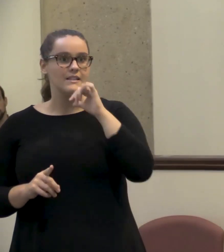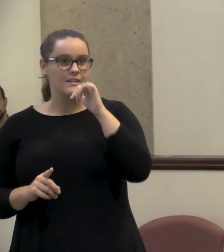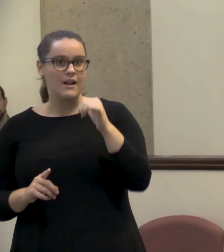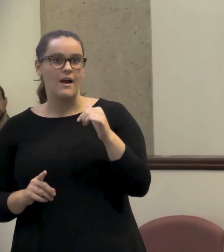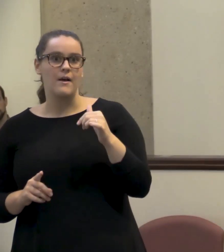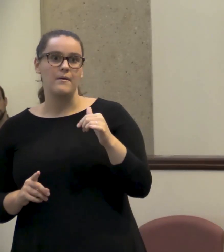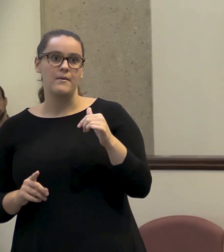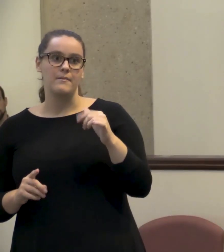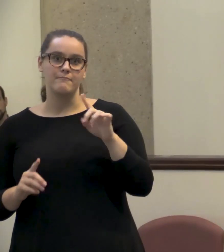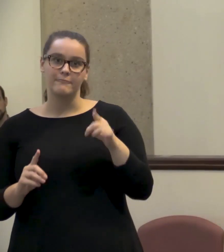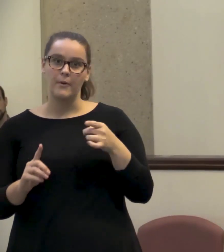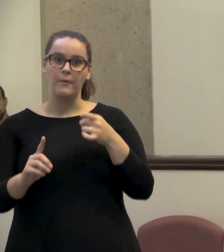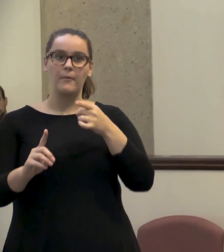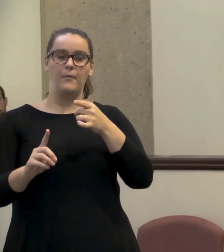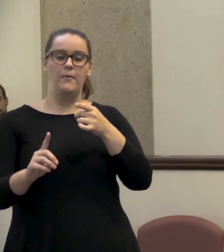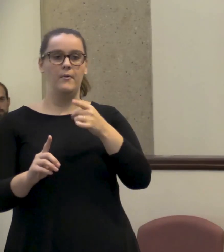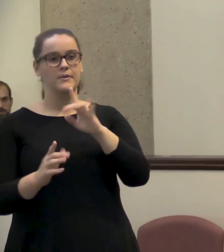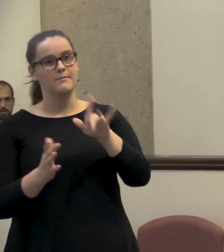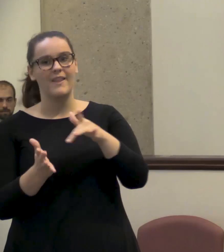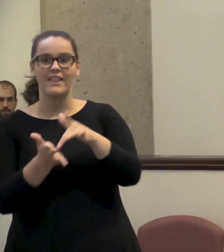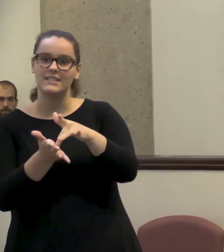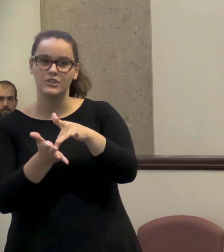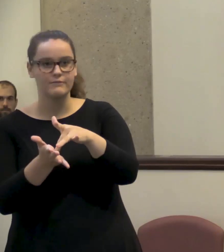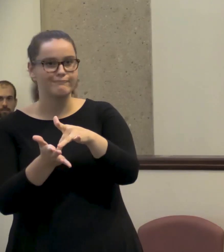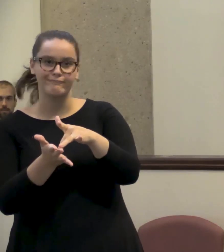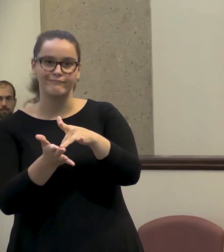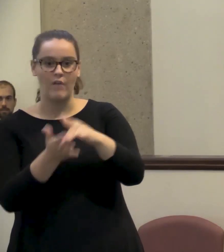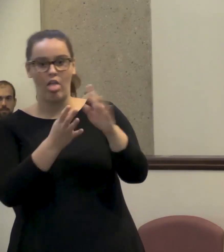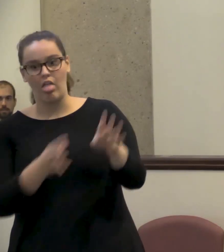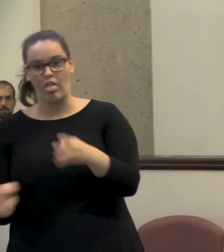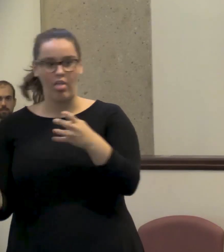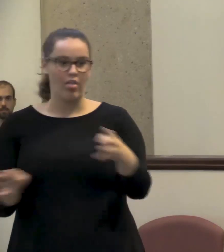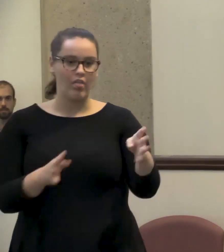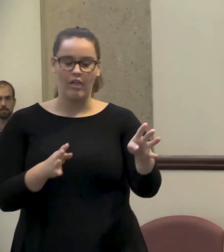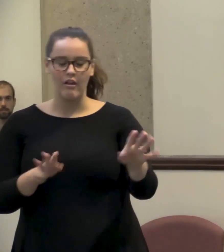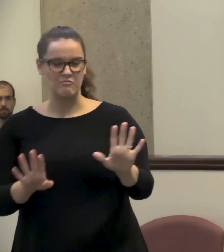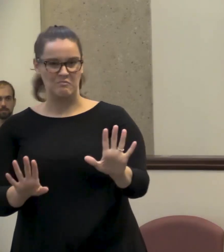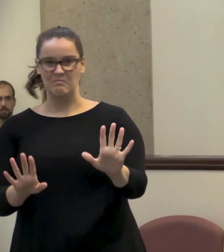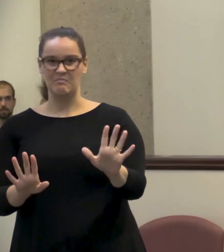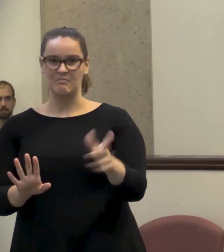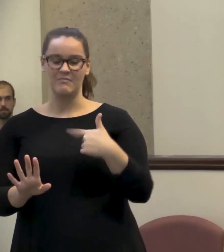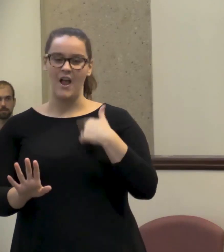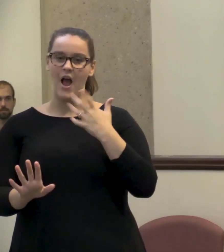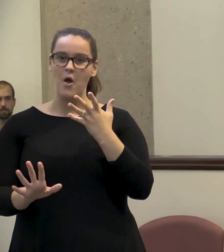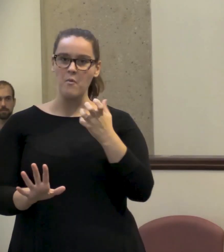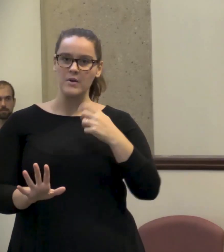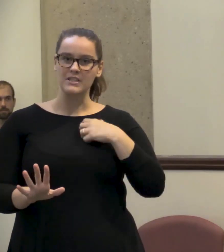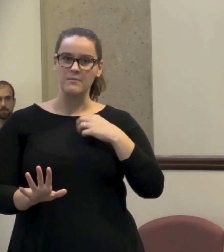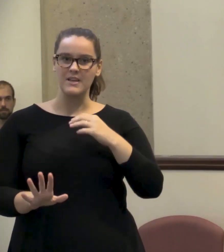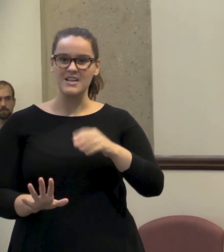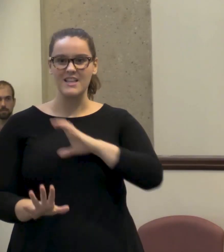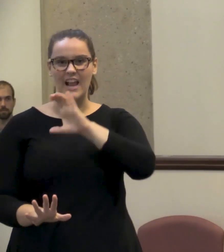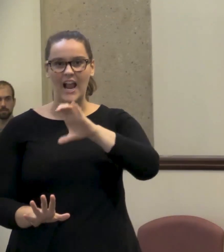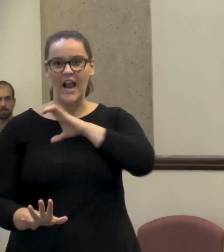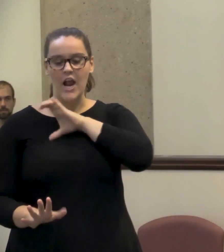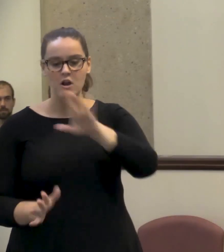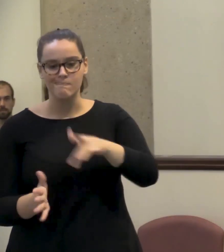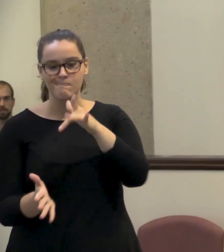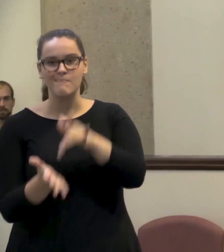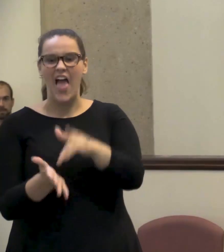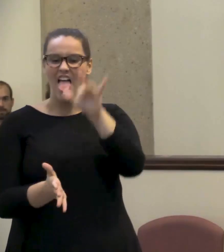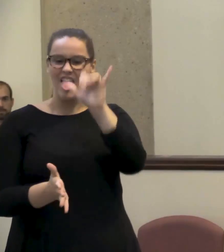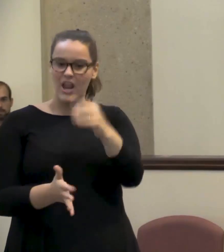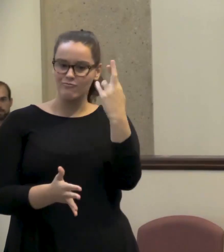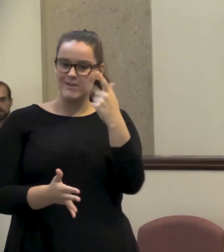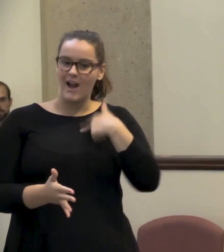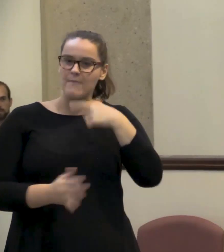ambition to be in the political center, which blows around with the wind. It's my ambition to be in the moral center, and that's why I'm a